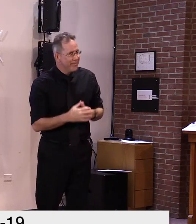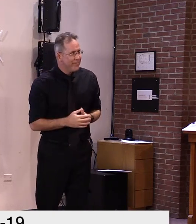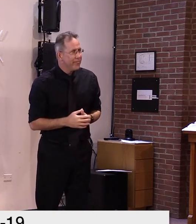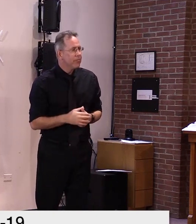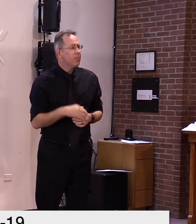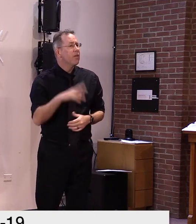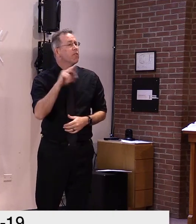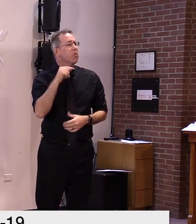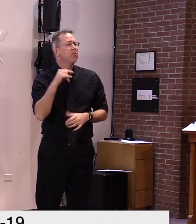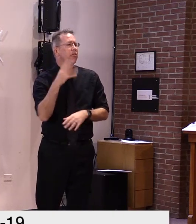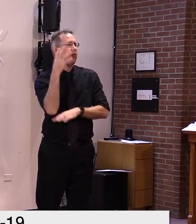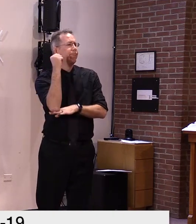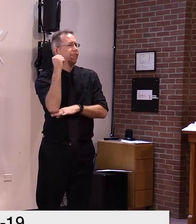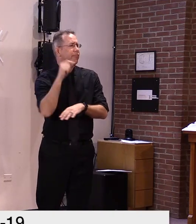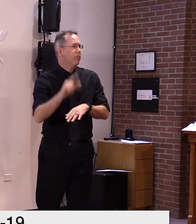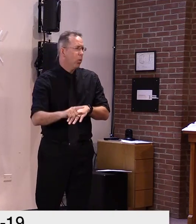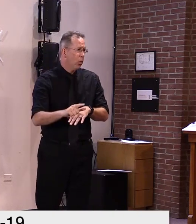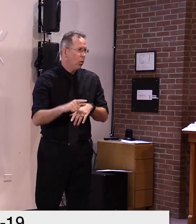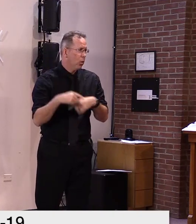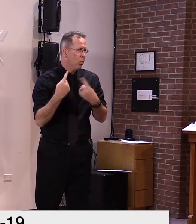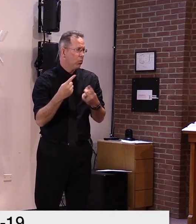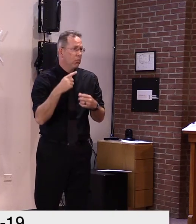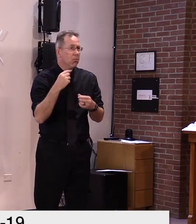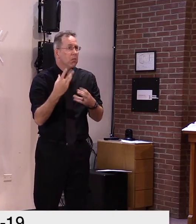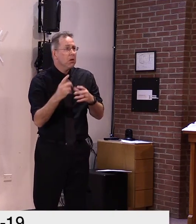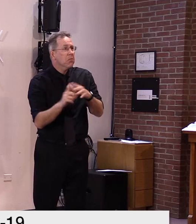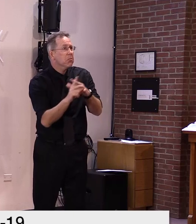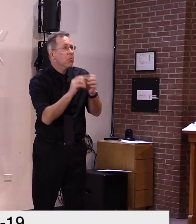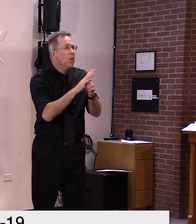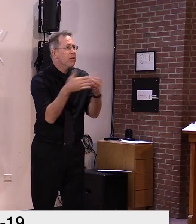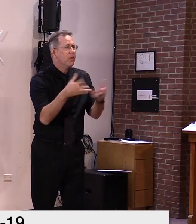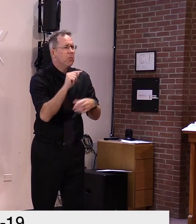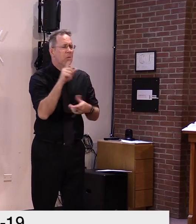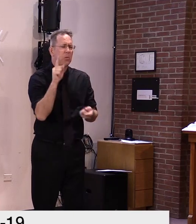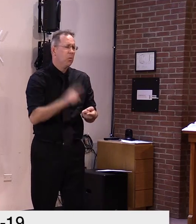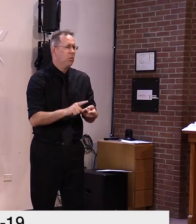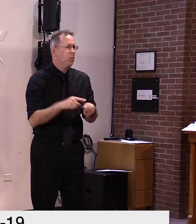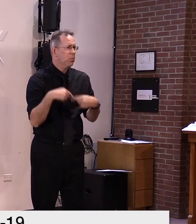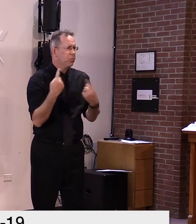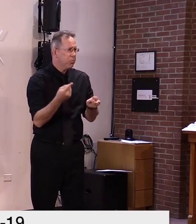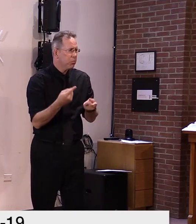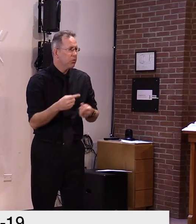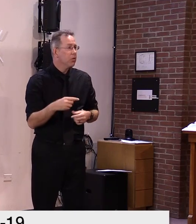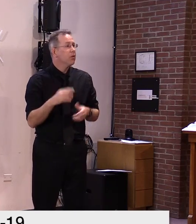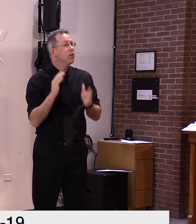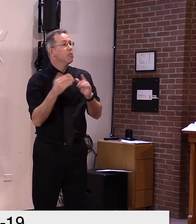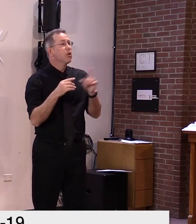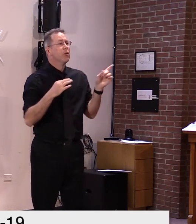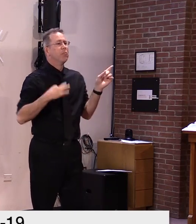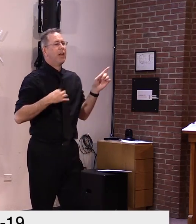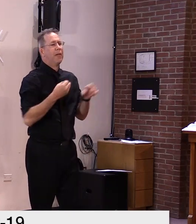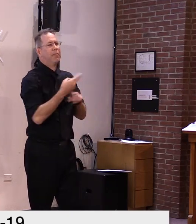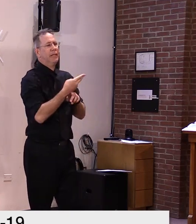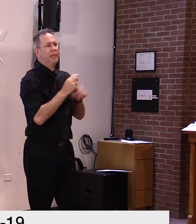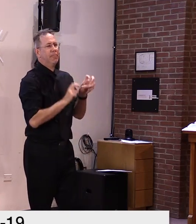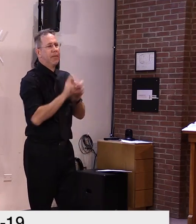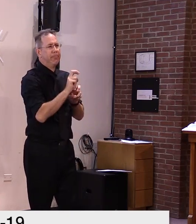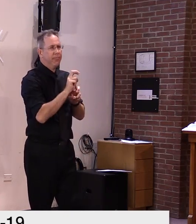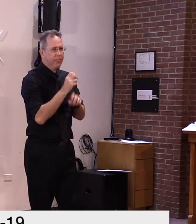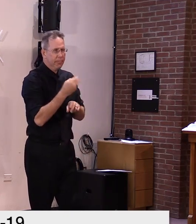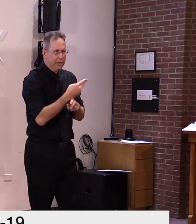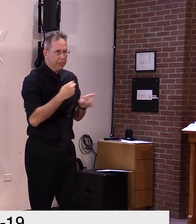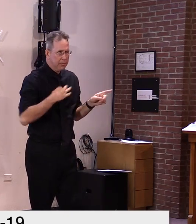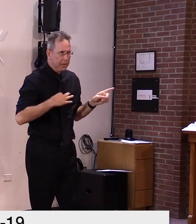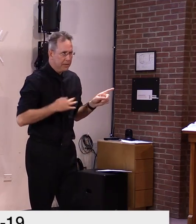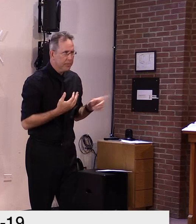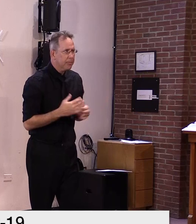infection rate. We just beat out Maine, so we continue to have the lowest infection rate in the country on a 7-day average, the lowest since the